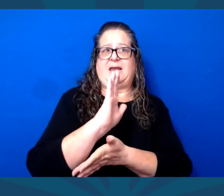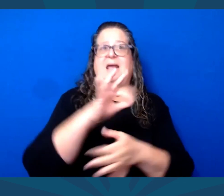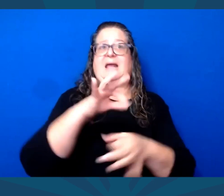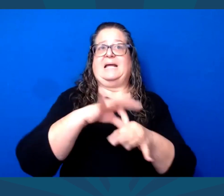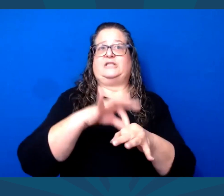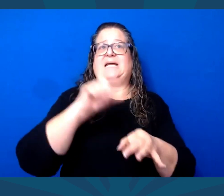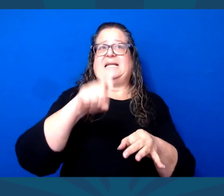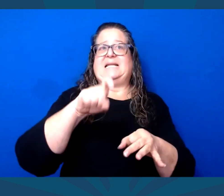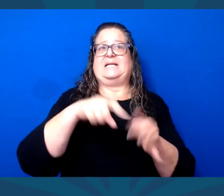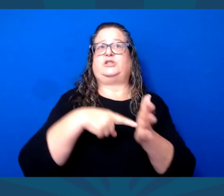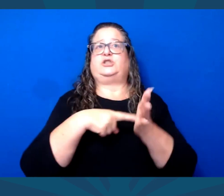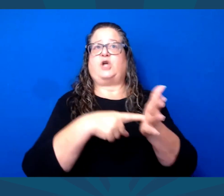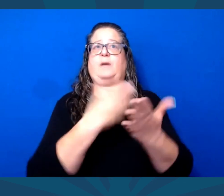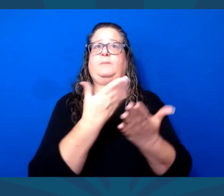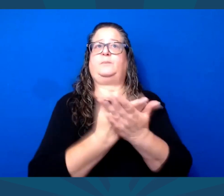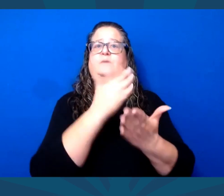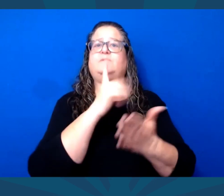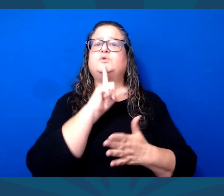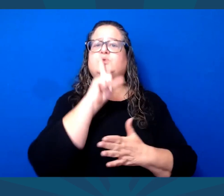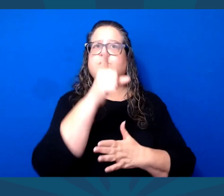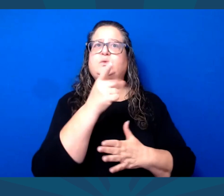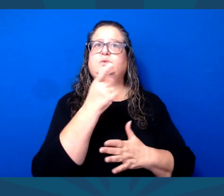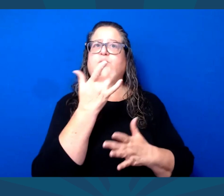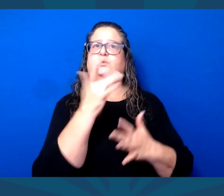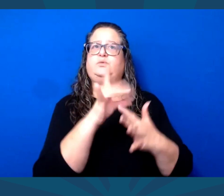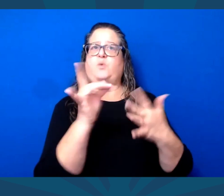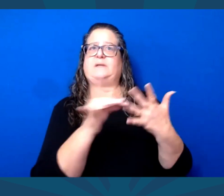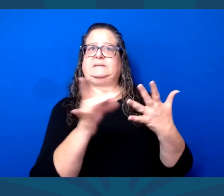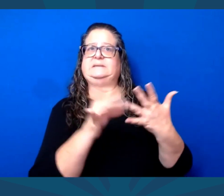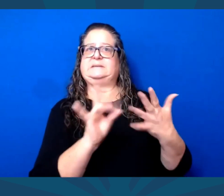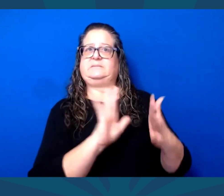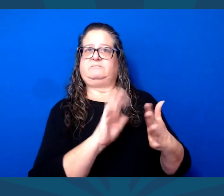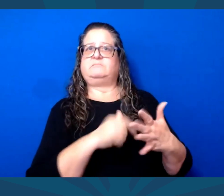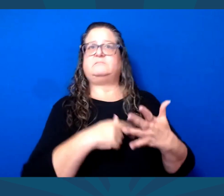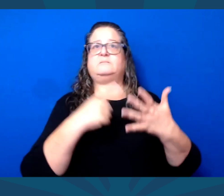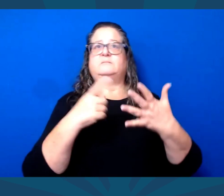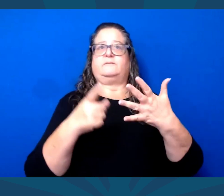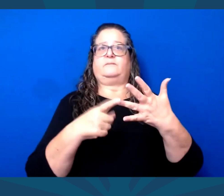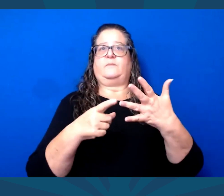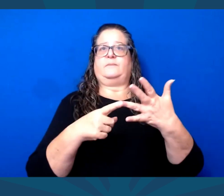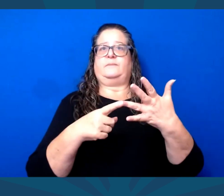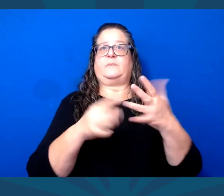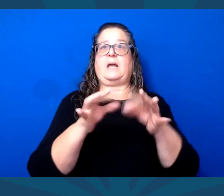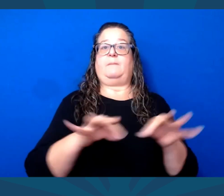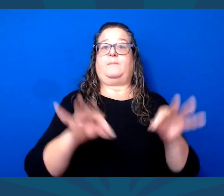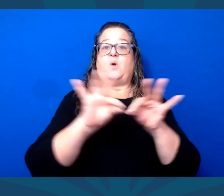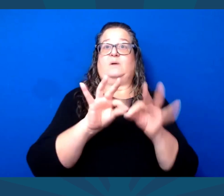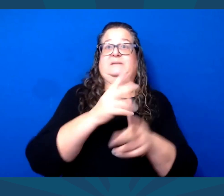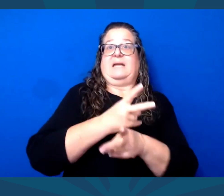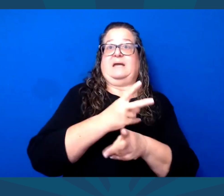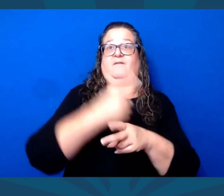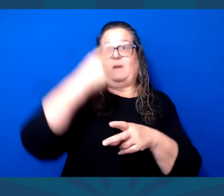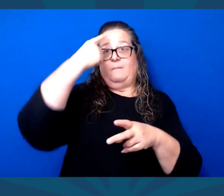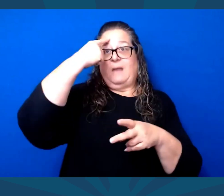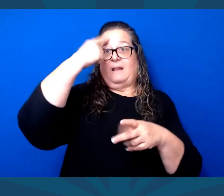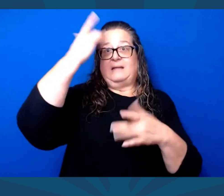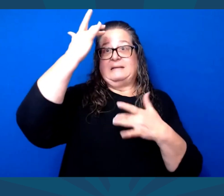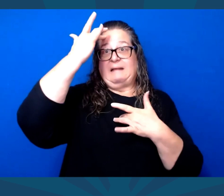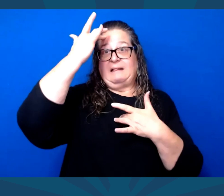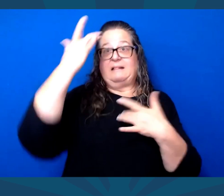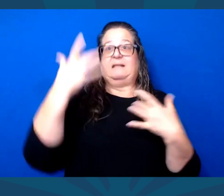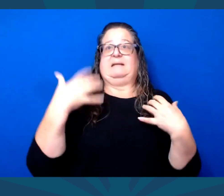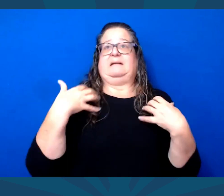rights. Elections need to reflect the true will of the people. 4, it is